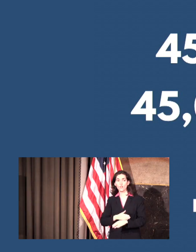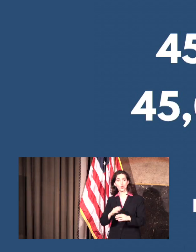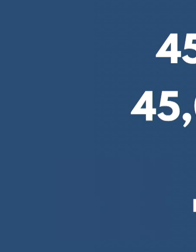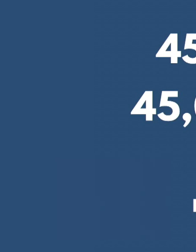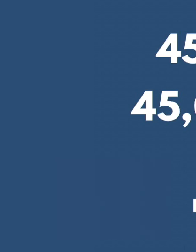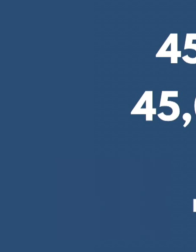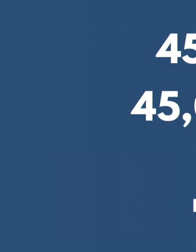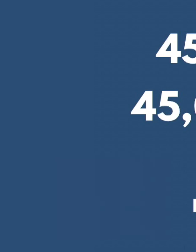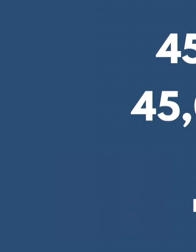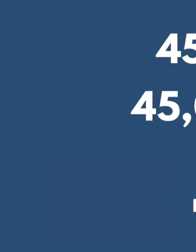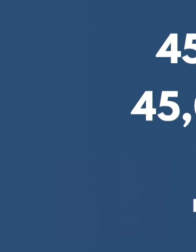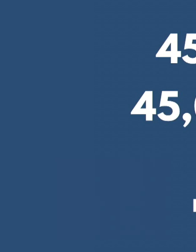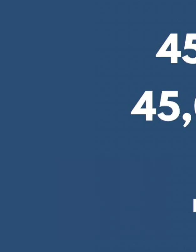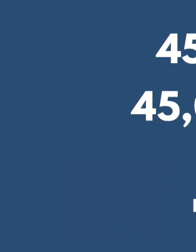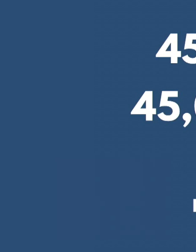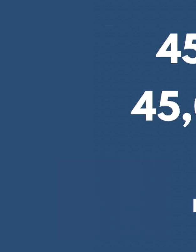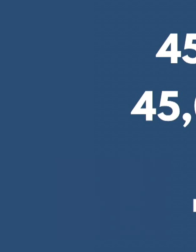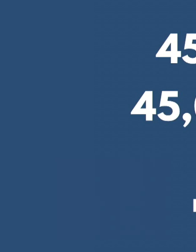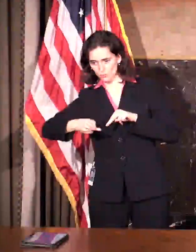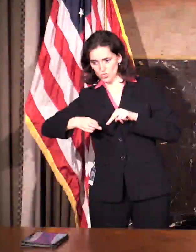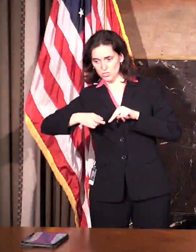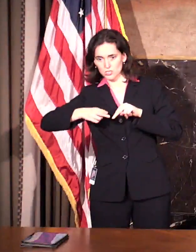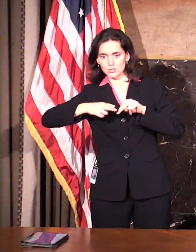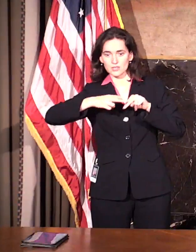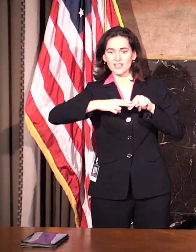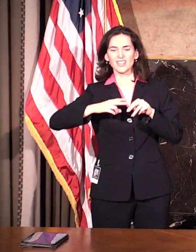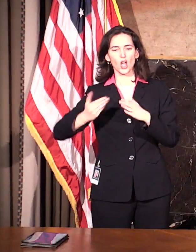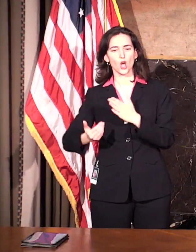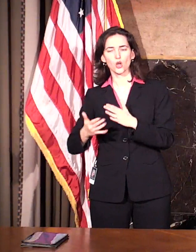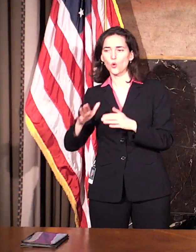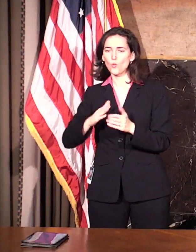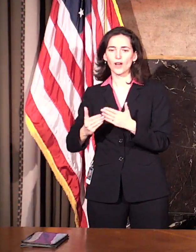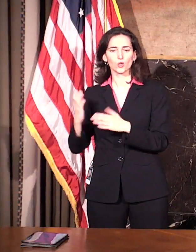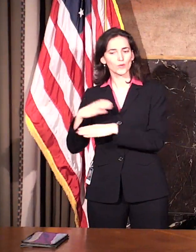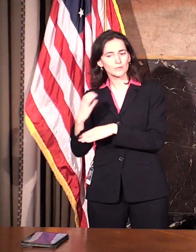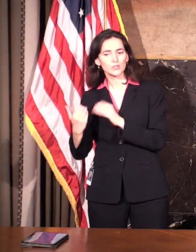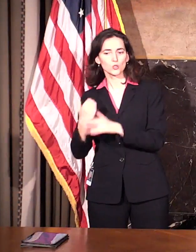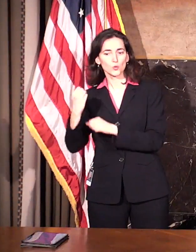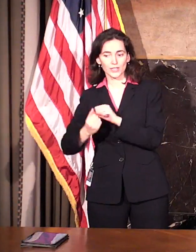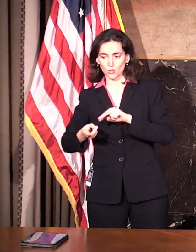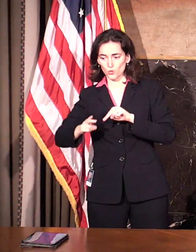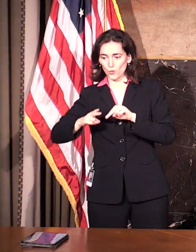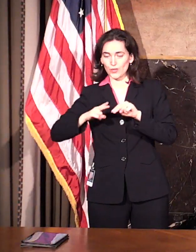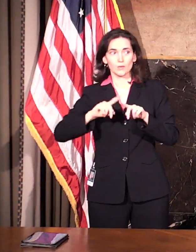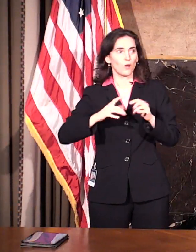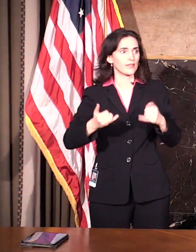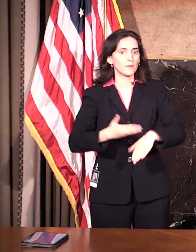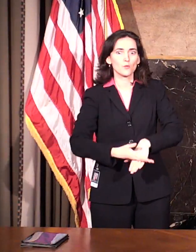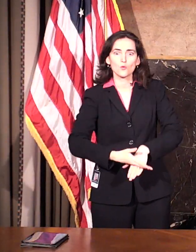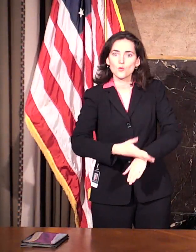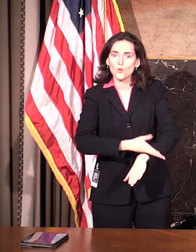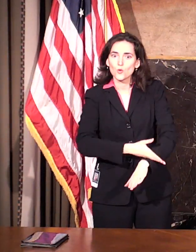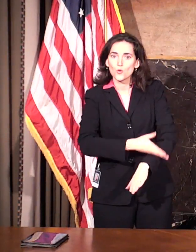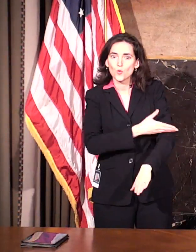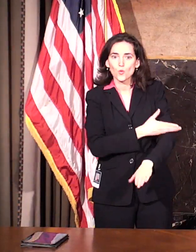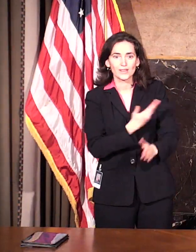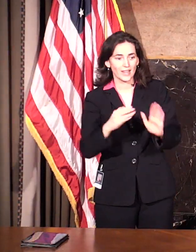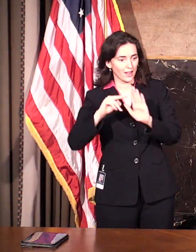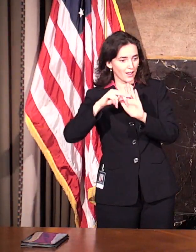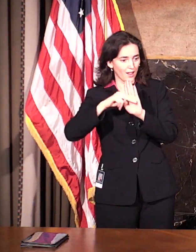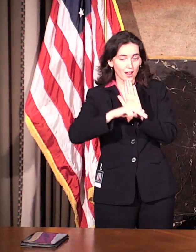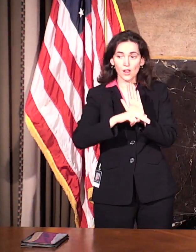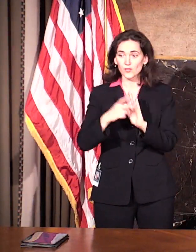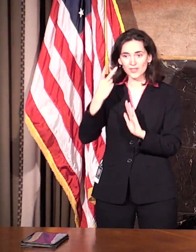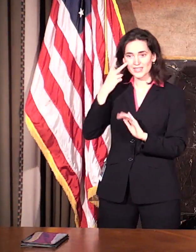We peaked around the Christmas and New Year's time. We've made considerable progress now, and if you look at the epi charts, which are up to date